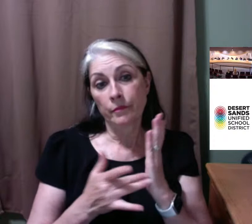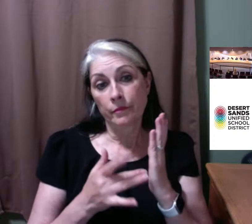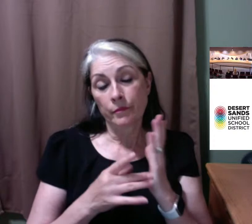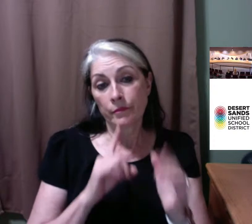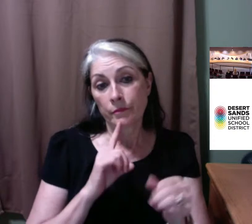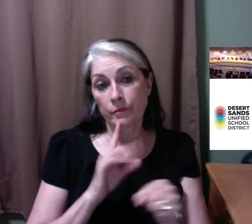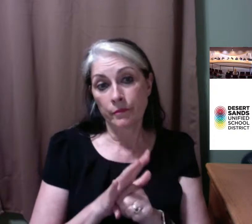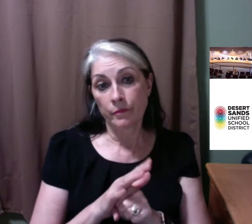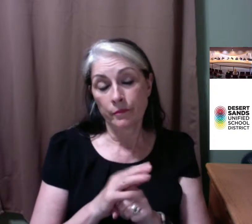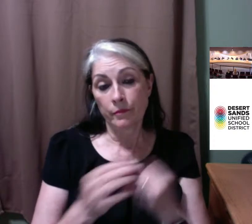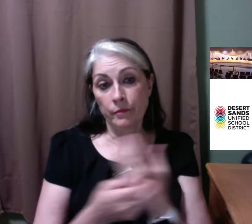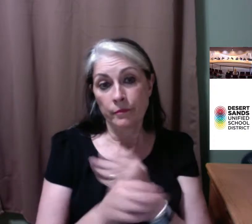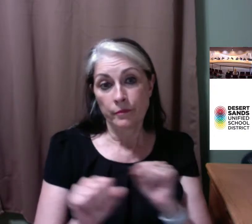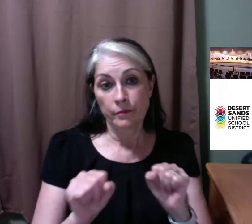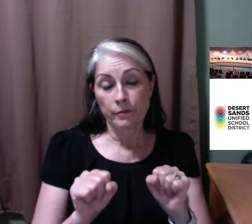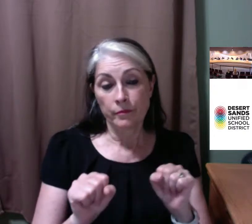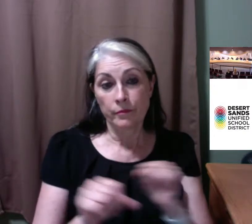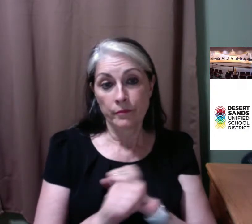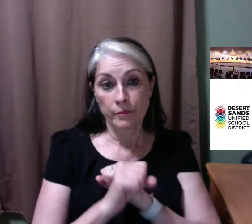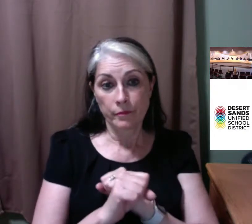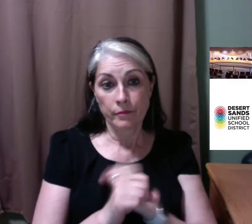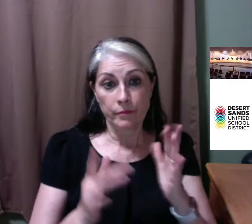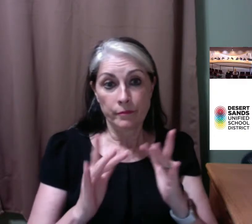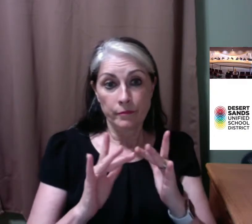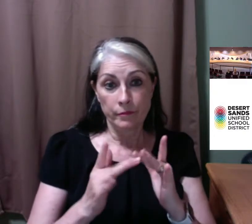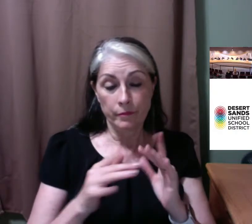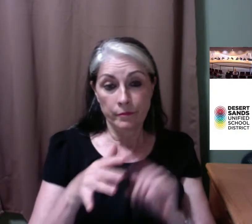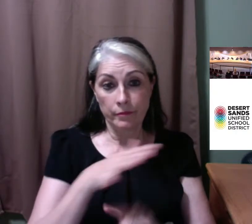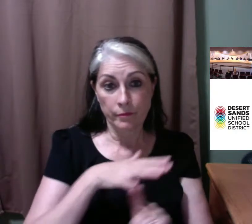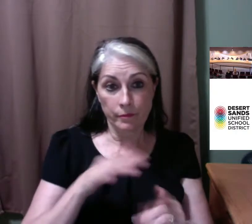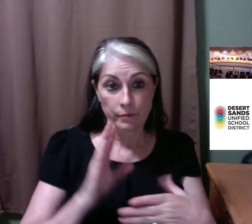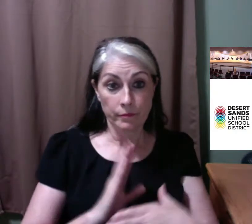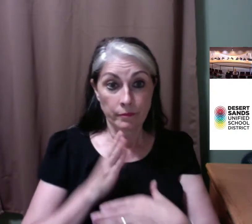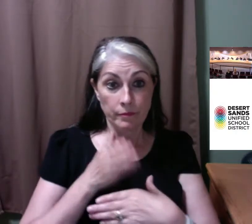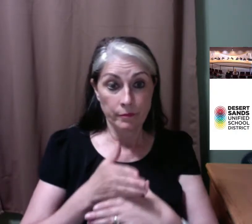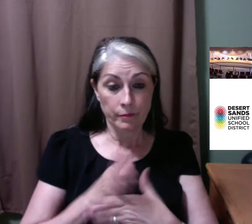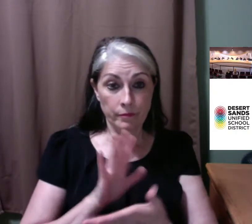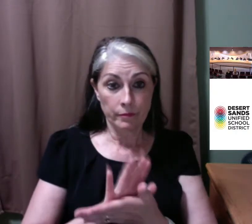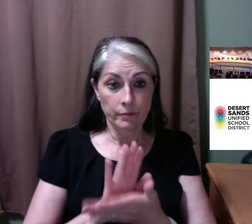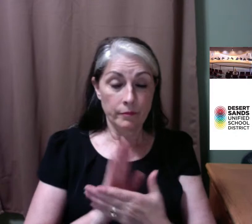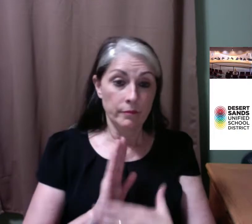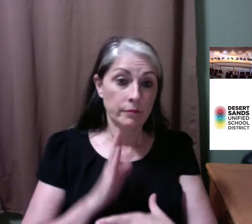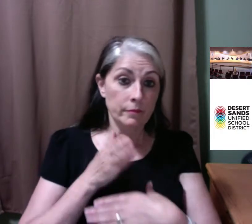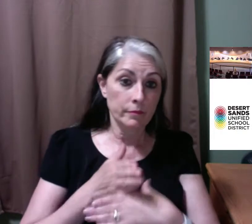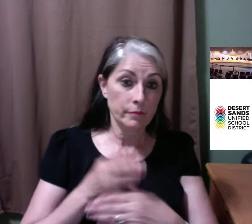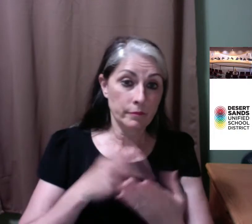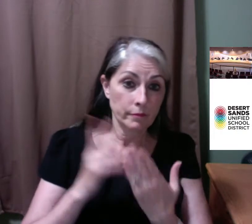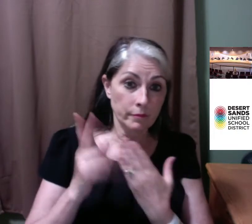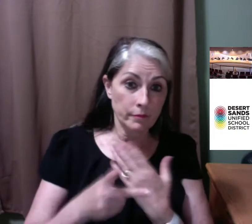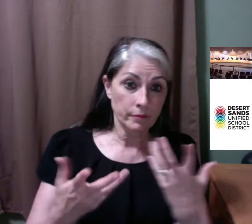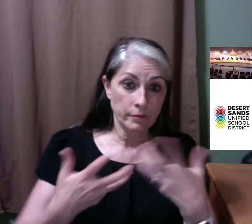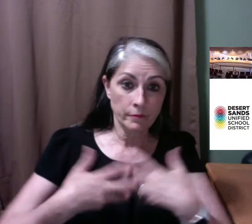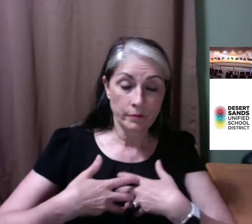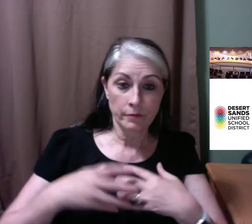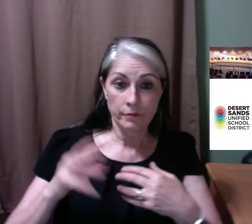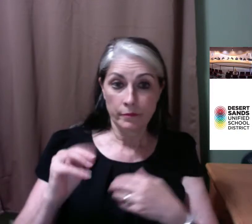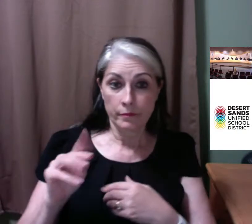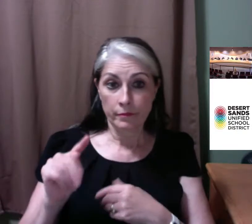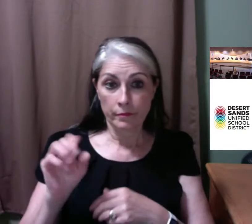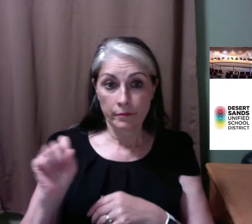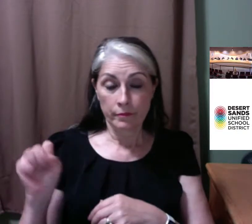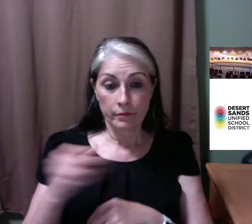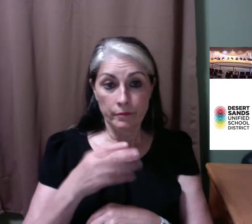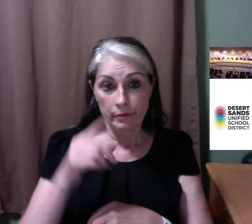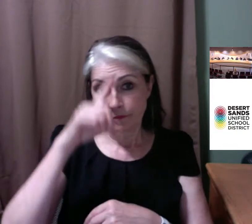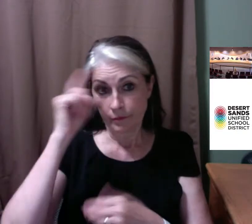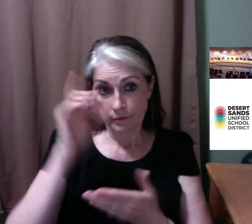ensuring a safe and secure digital environment. Interventions include academic intervention programs aligned with MTSS and summer